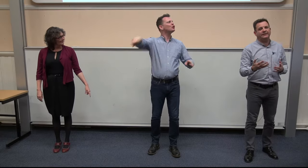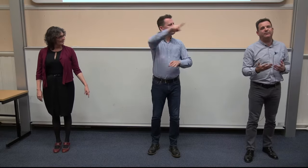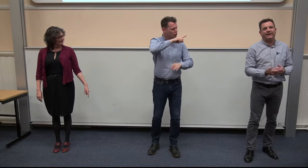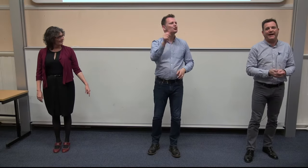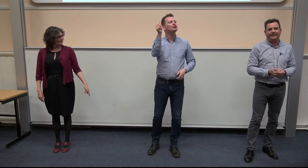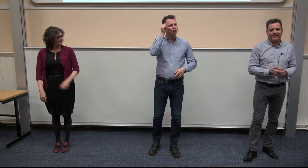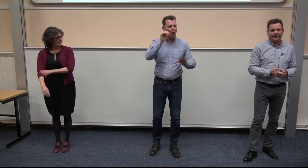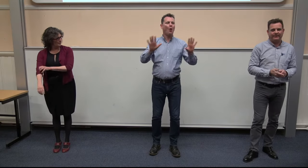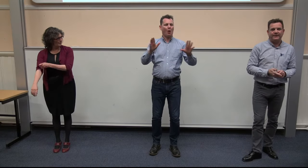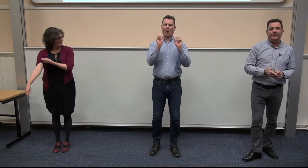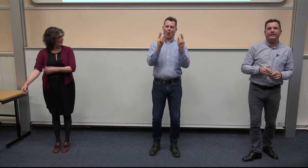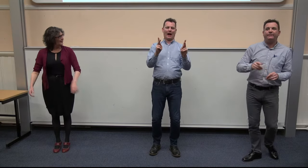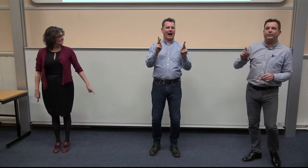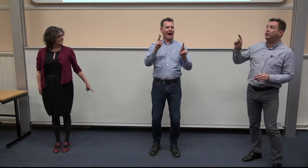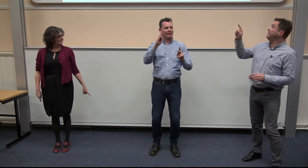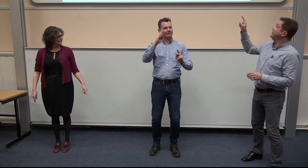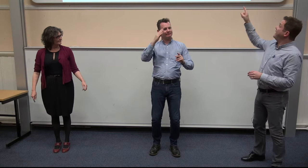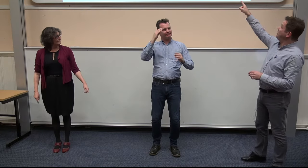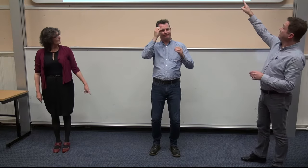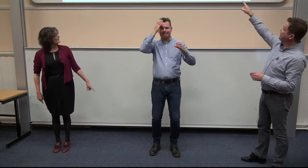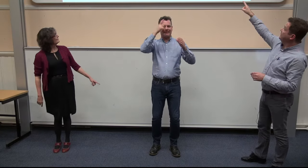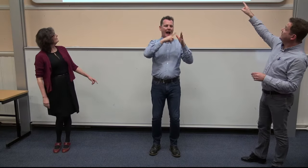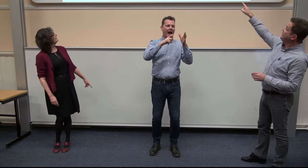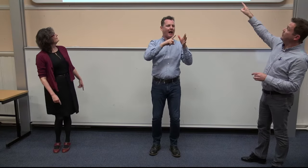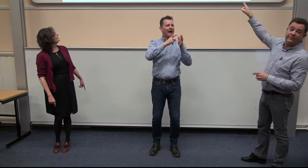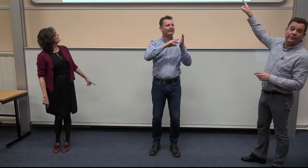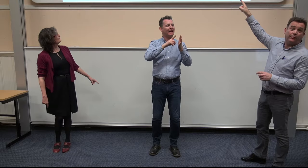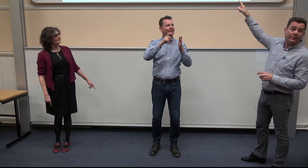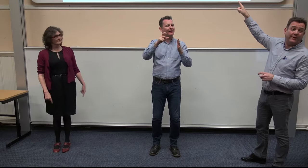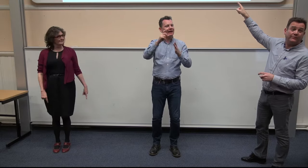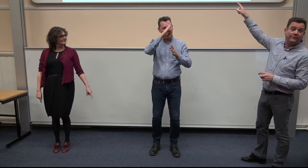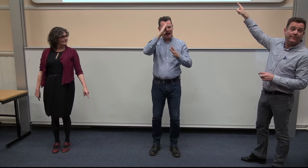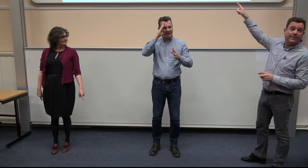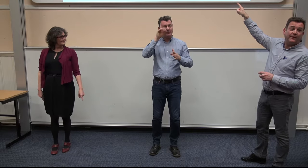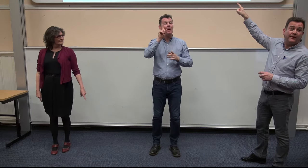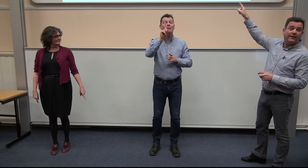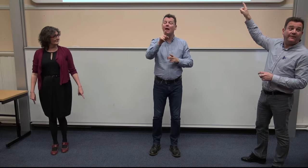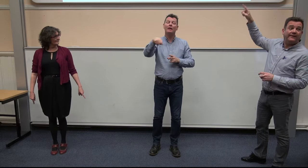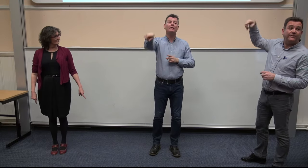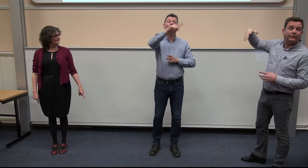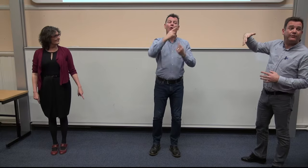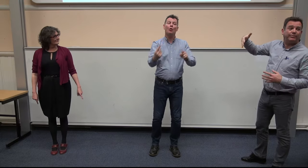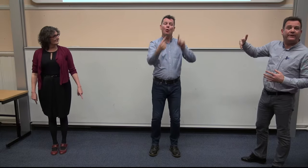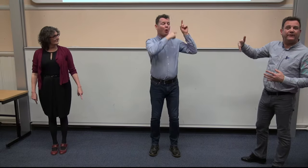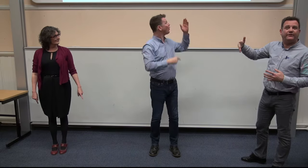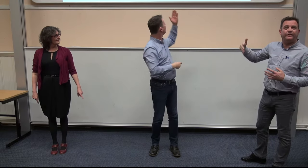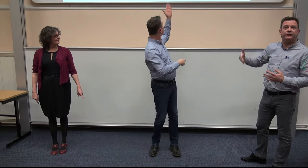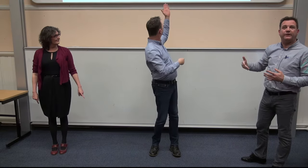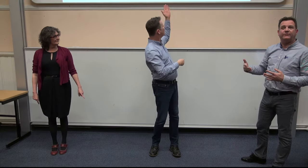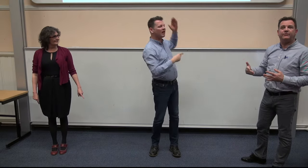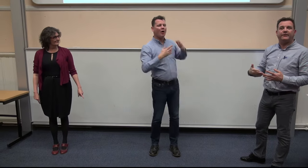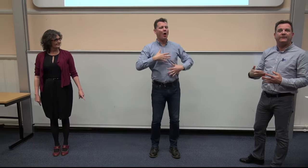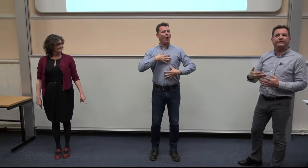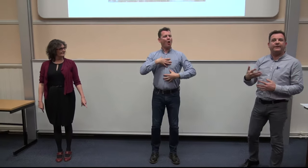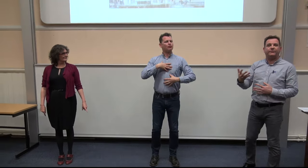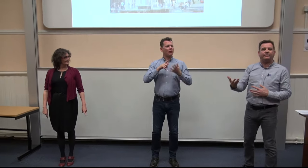least a little bit academic. If you walk into that building, which is an opera house, then it's also pretty clear that you're going